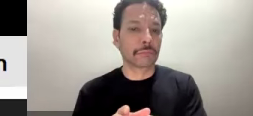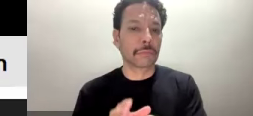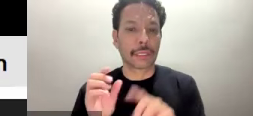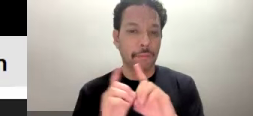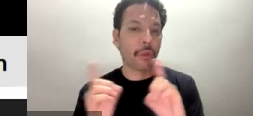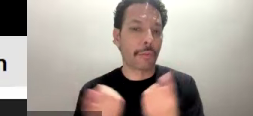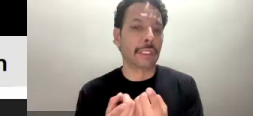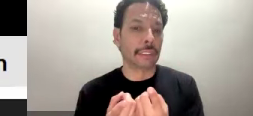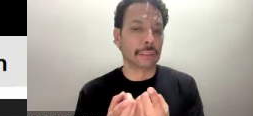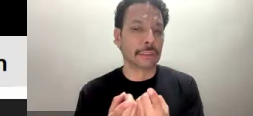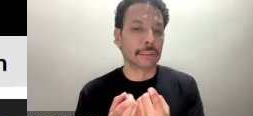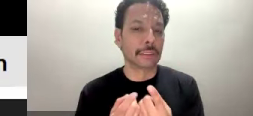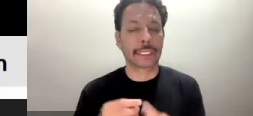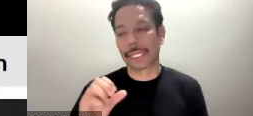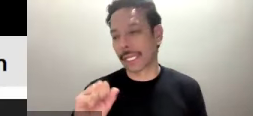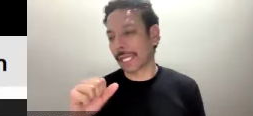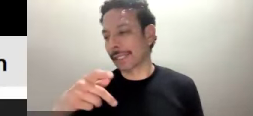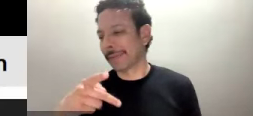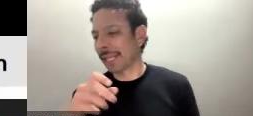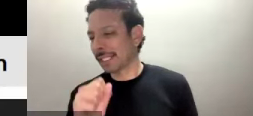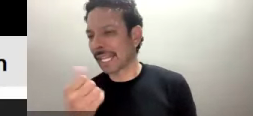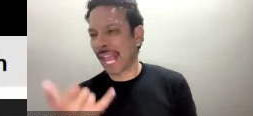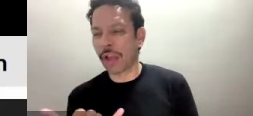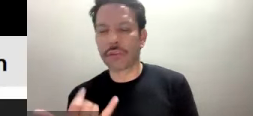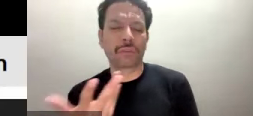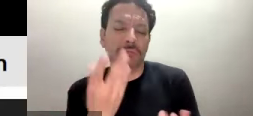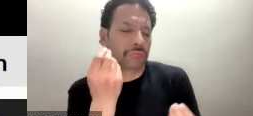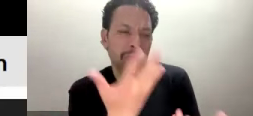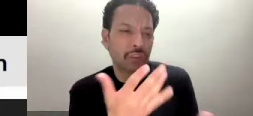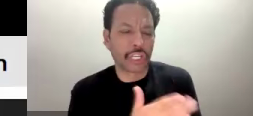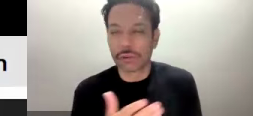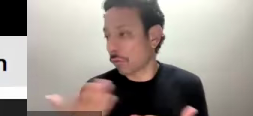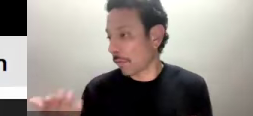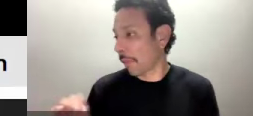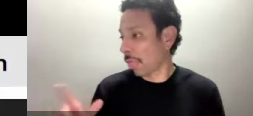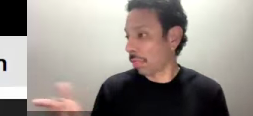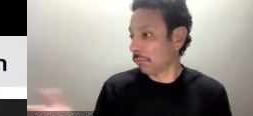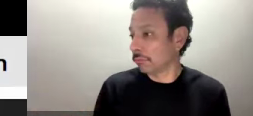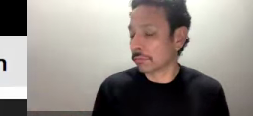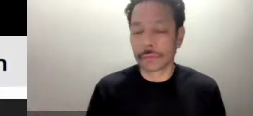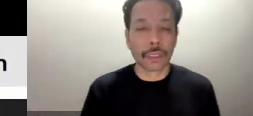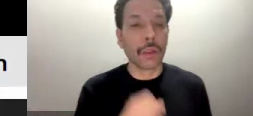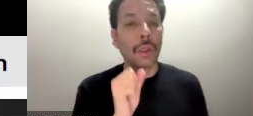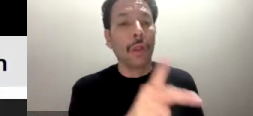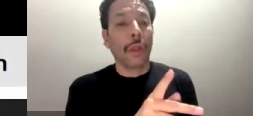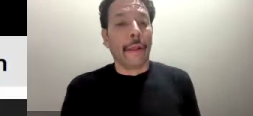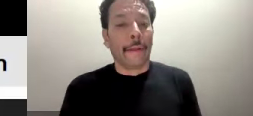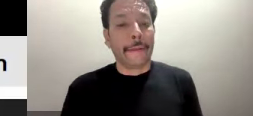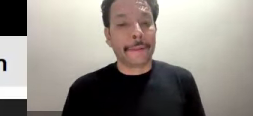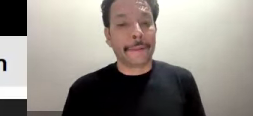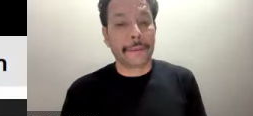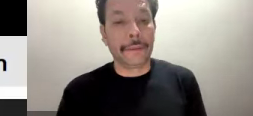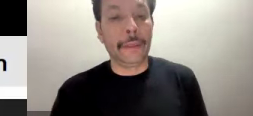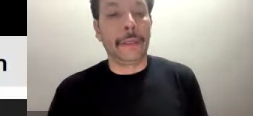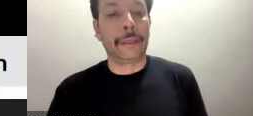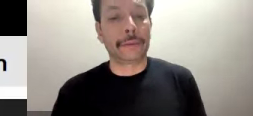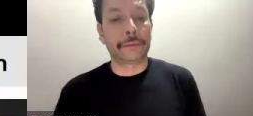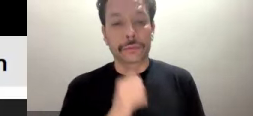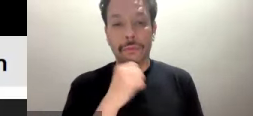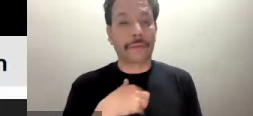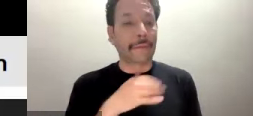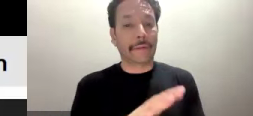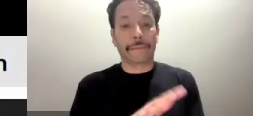department, or even in SBS now. So just wanted to share. Go ahead, Mel. Okay, so we didn't have enough people